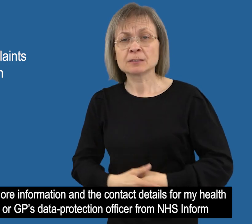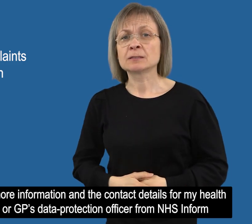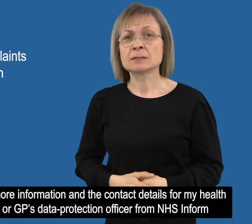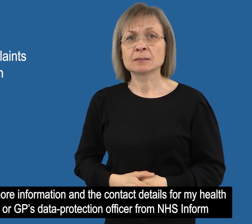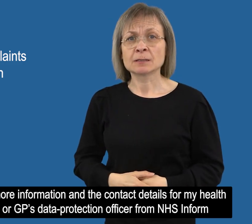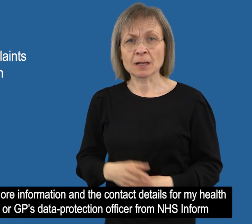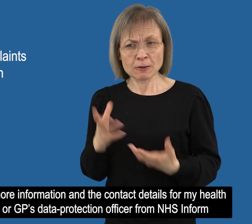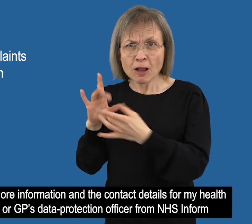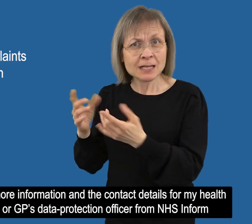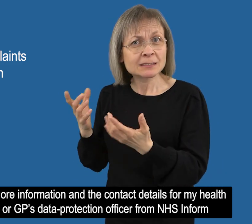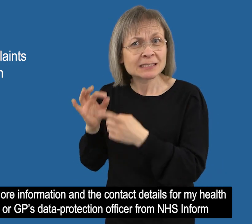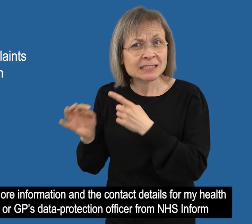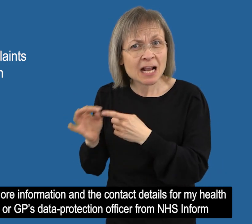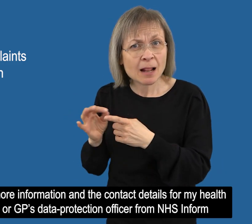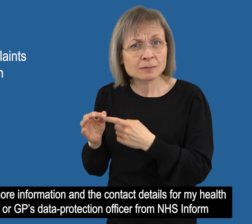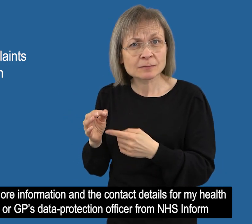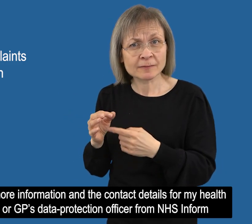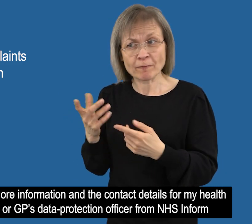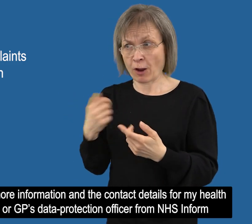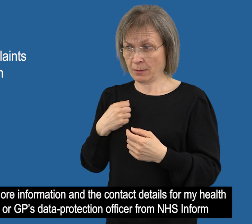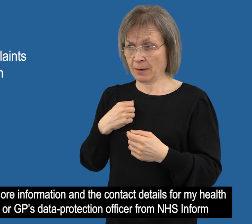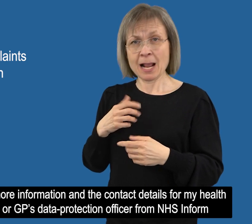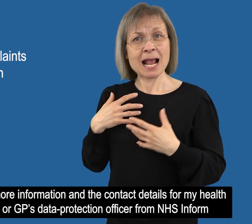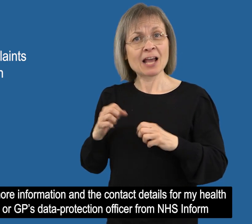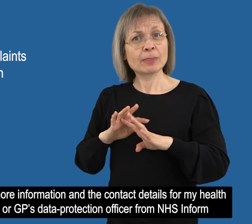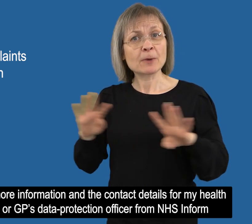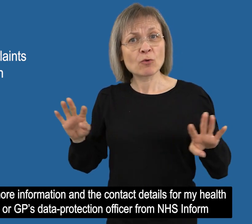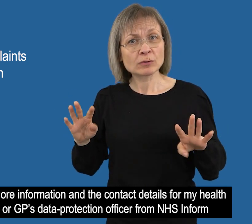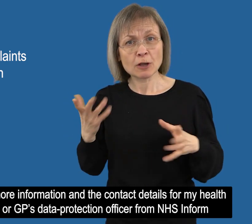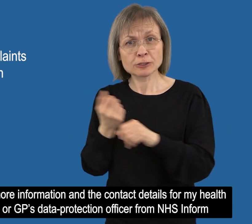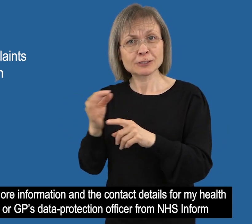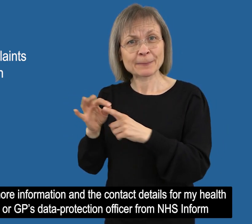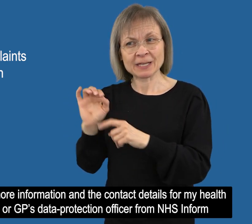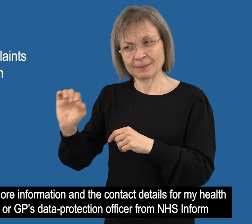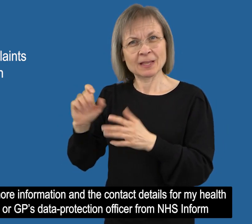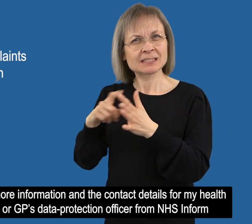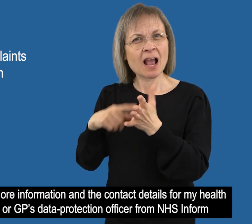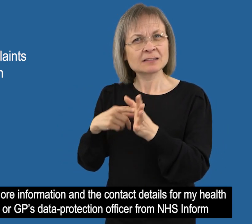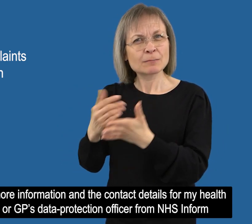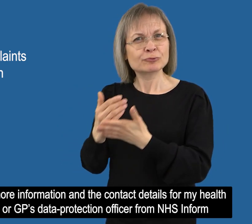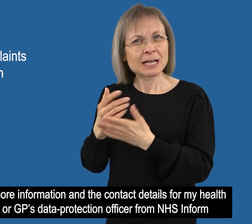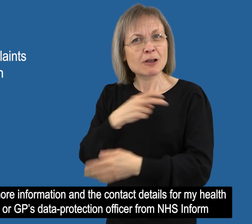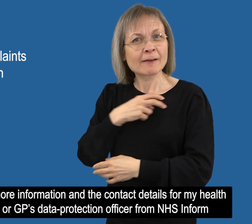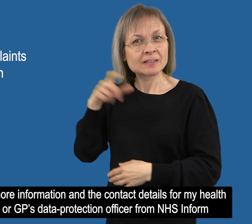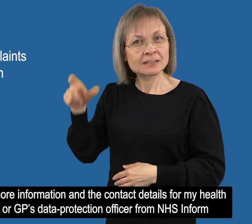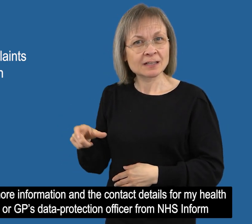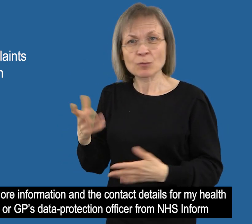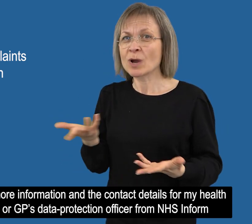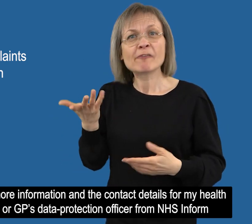I can find out more information and the contact details for my health board's or GP's data protection officer from NHS